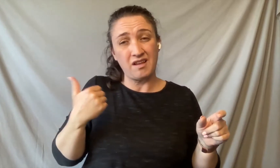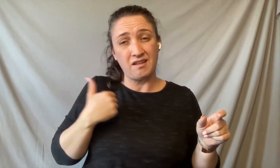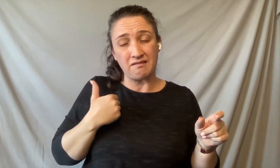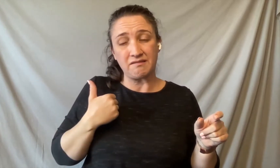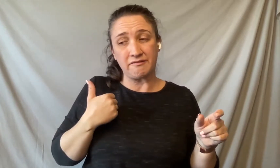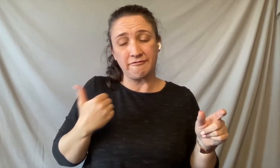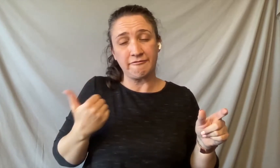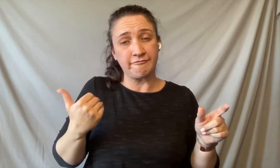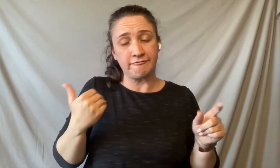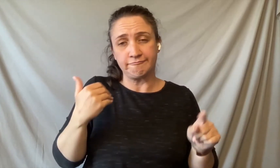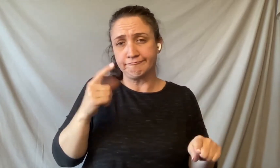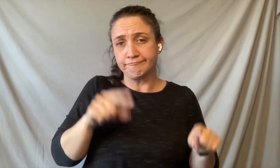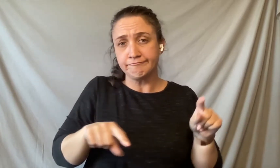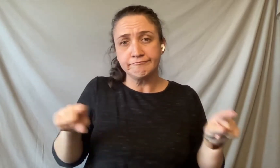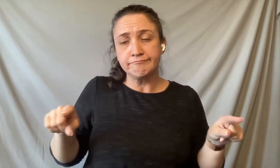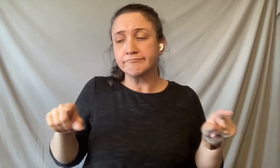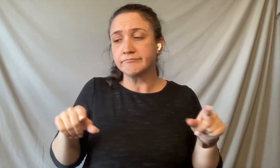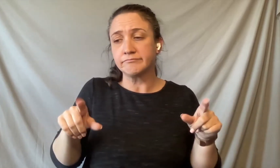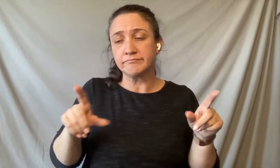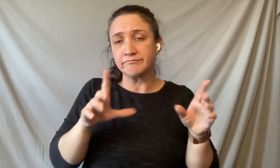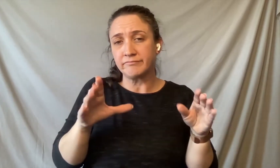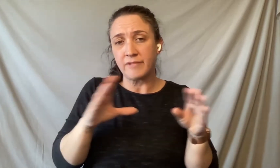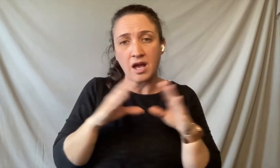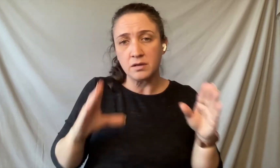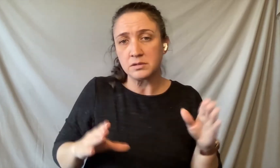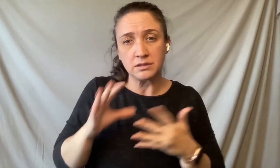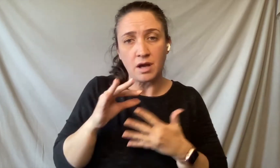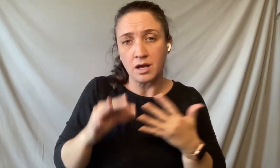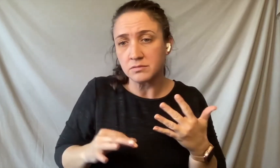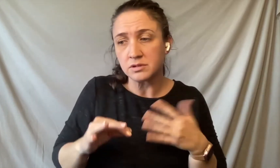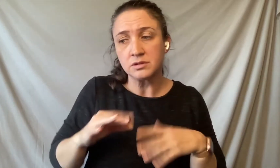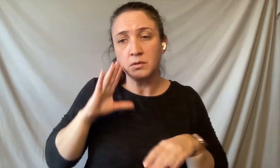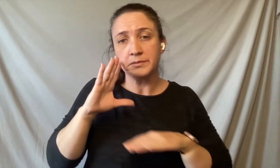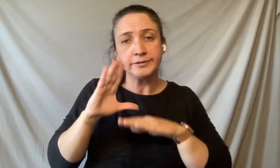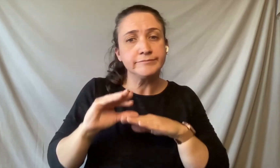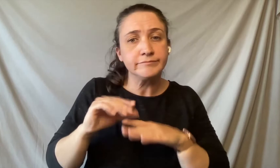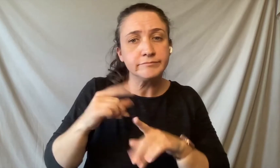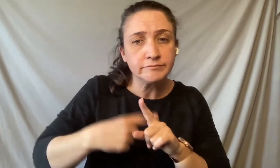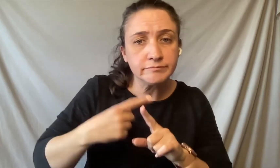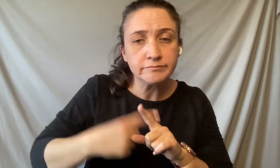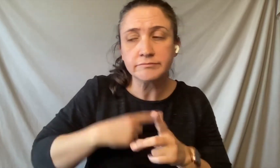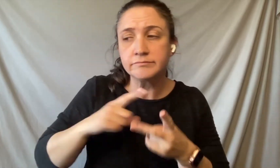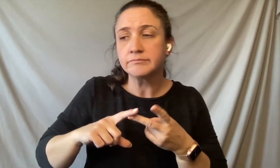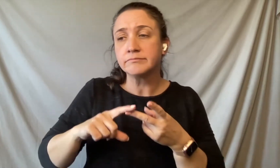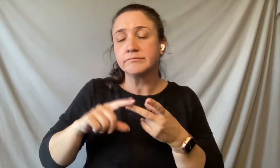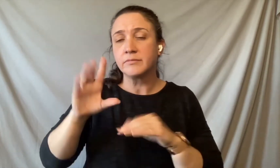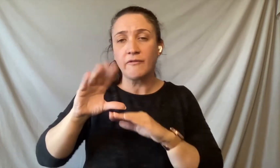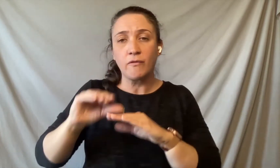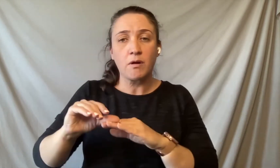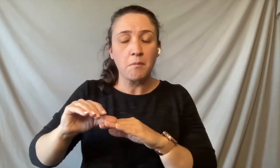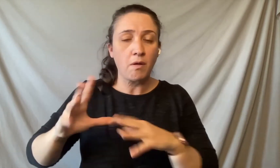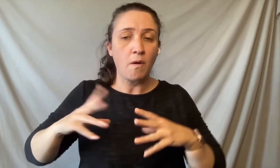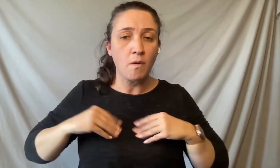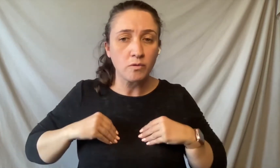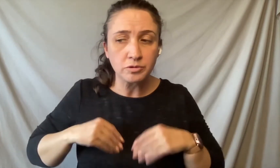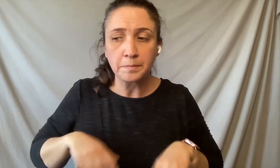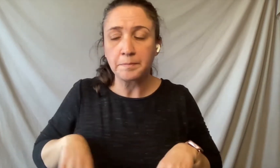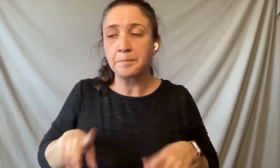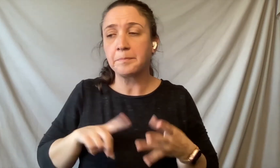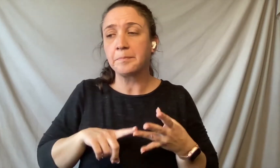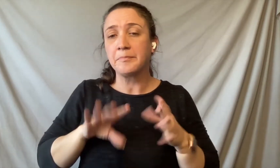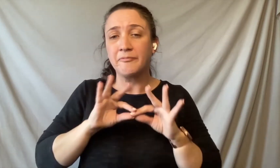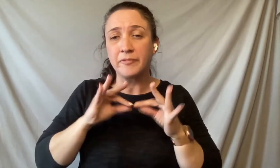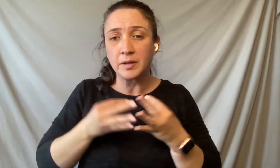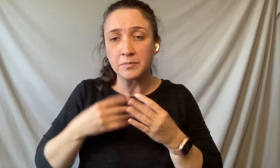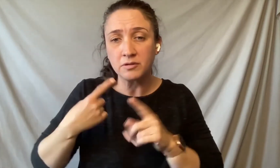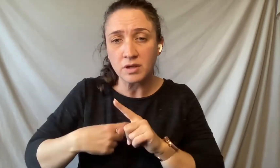wide array of housing options there: affordable rentals, affordable ownership, family rentals, senior.